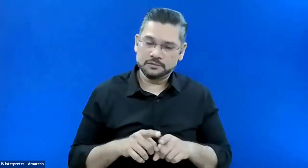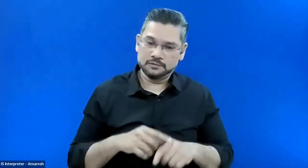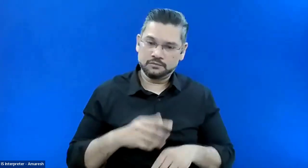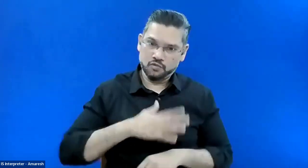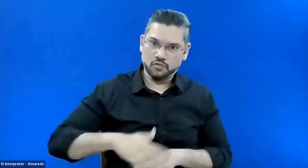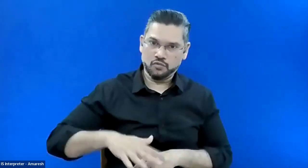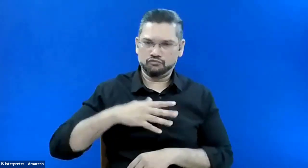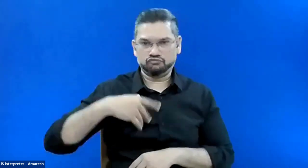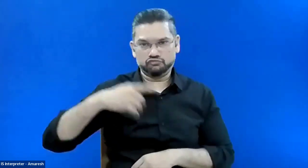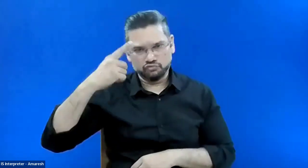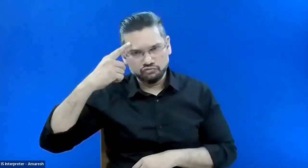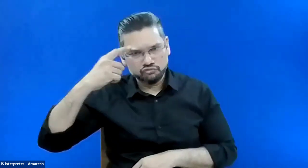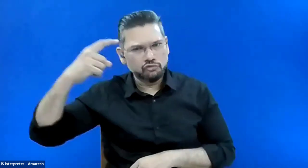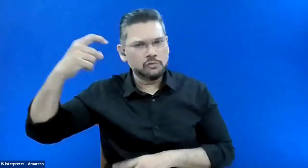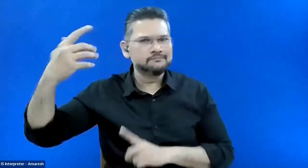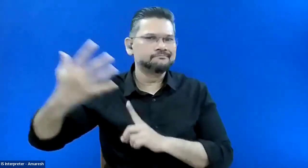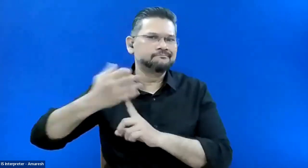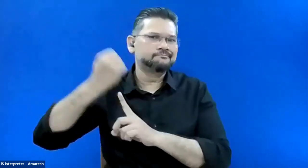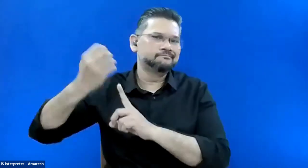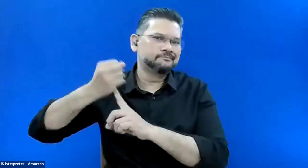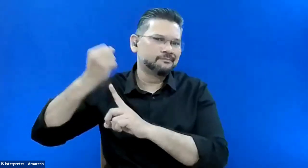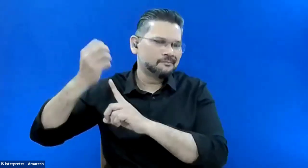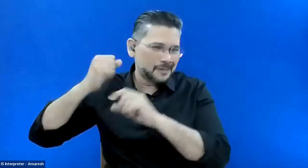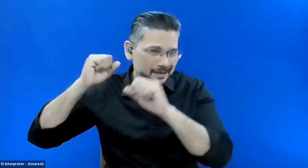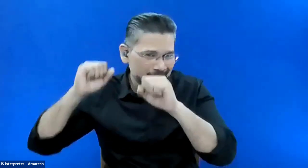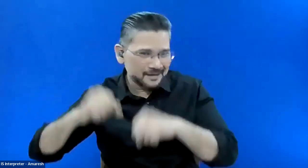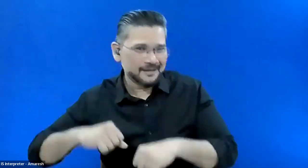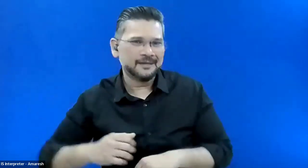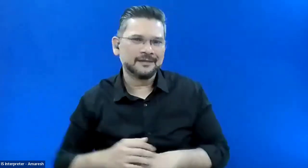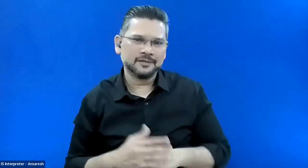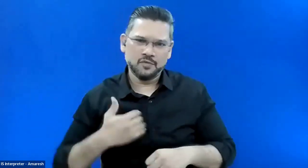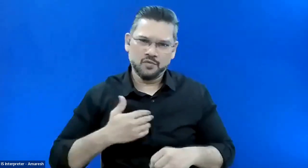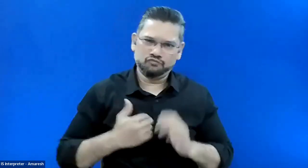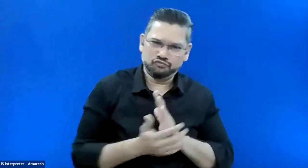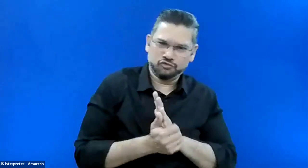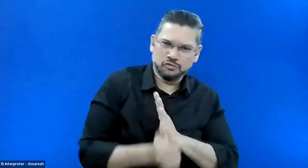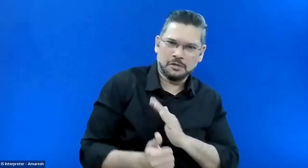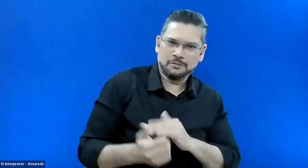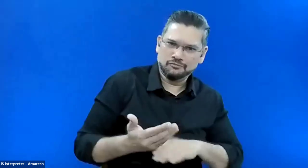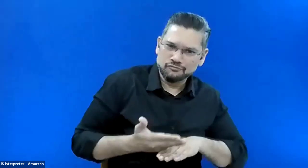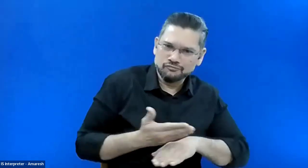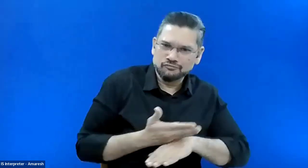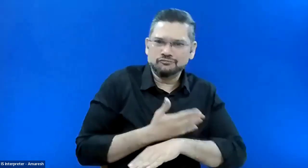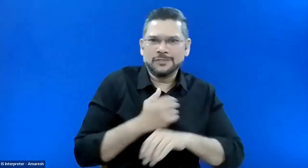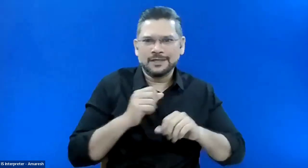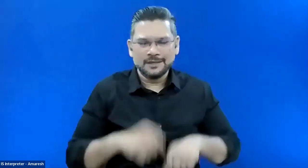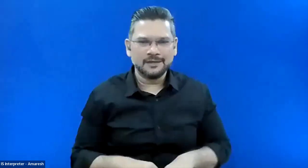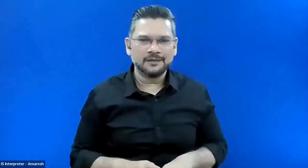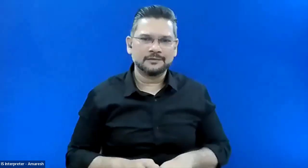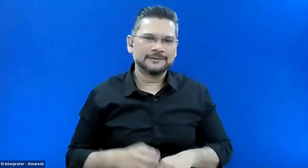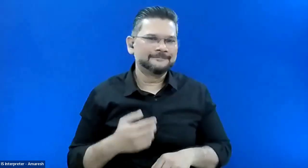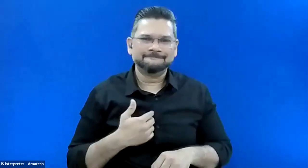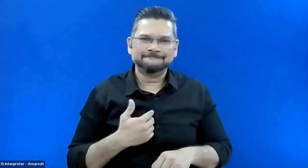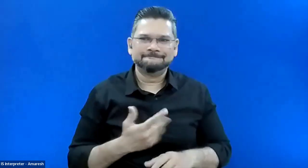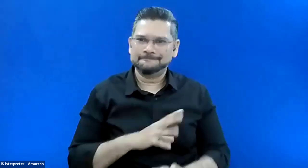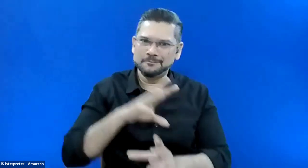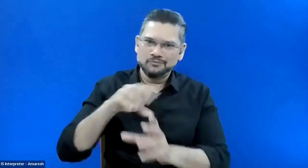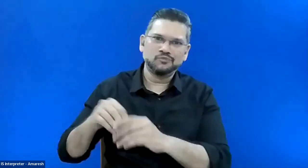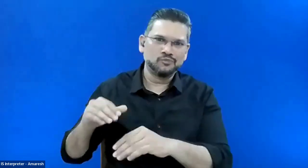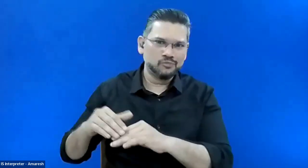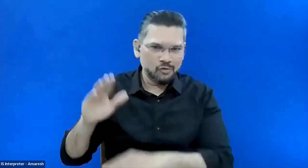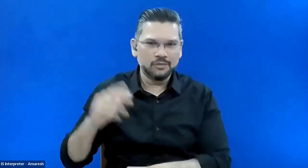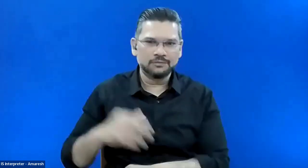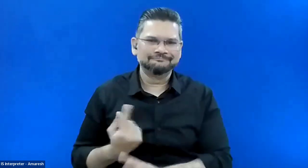realizing our potential, and even feeling more included in our society instead of being isolated into a place